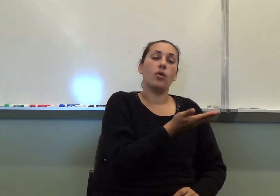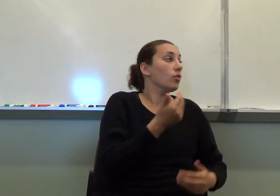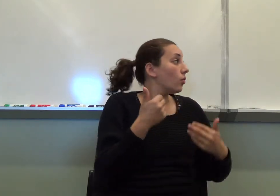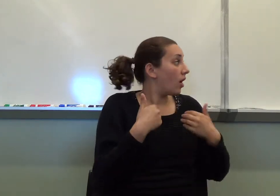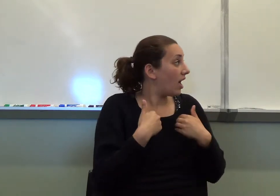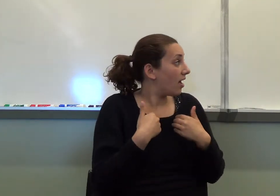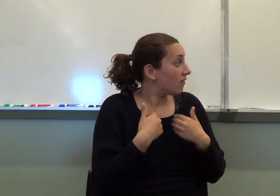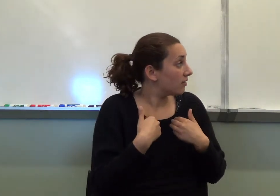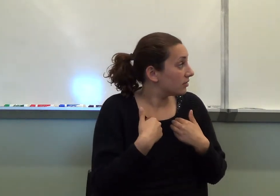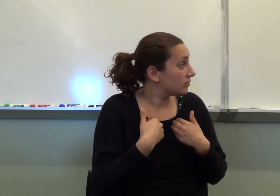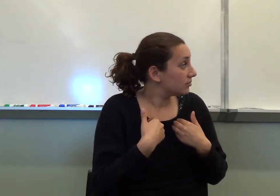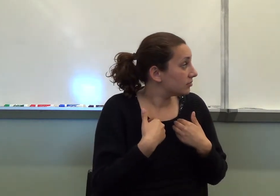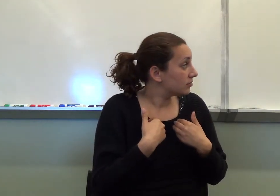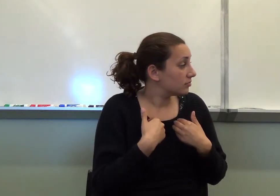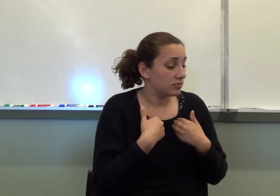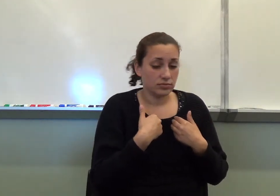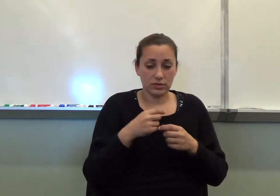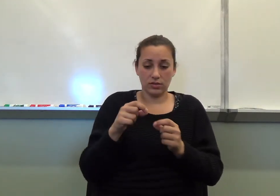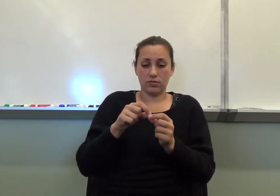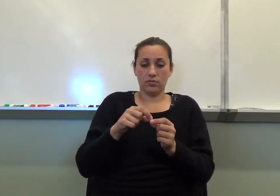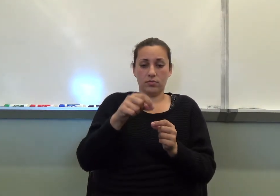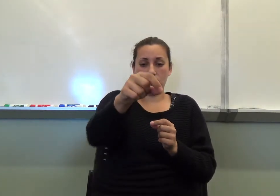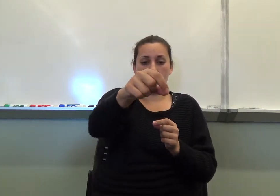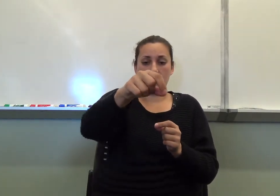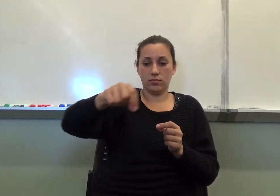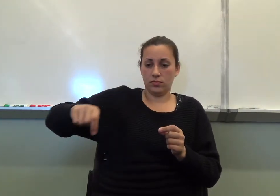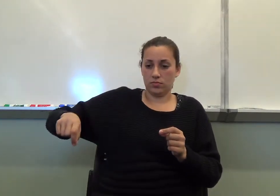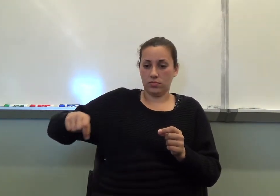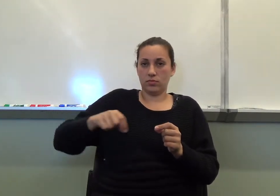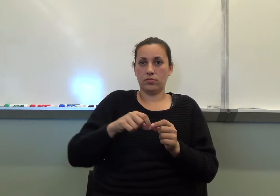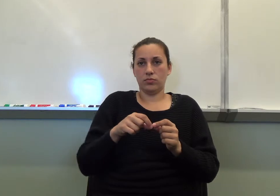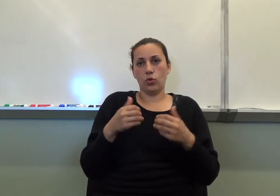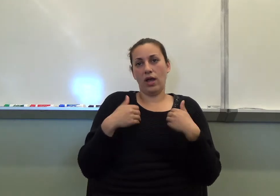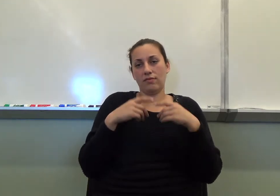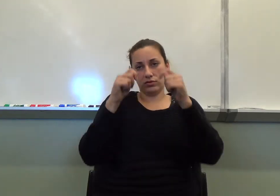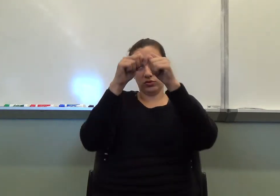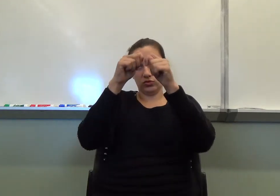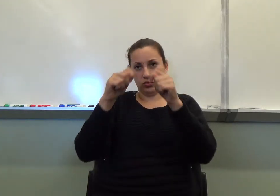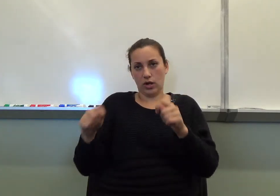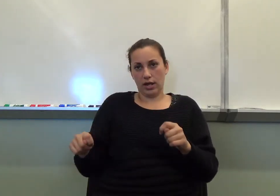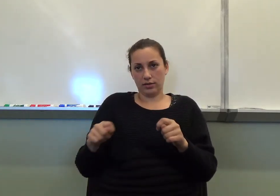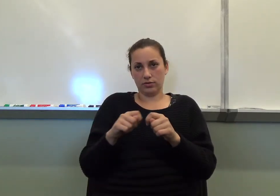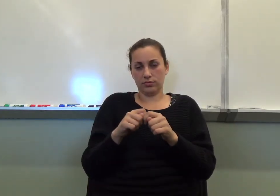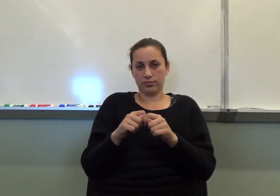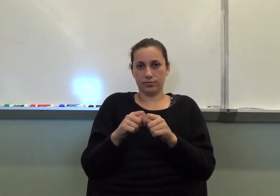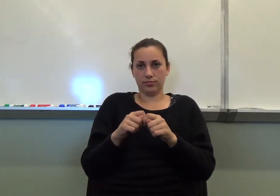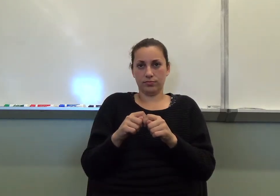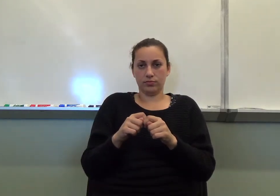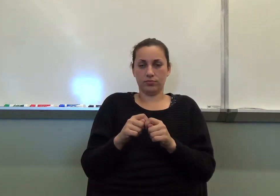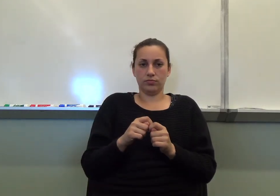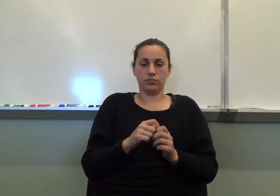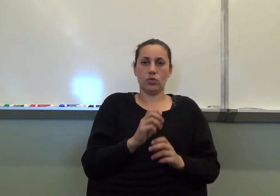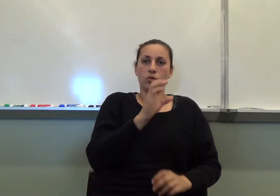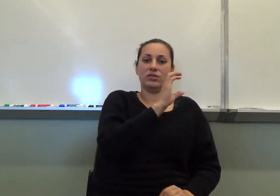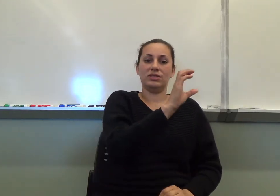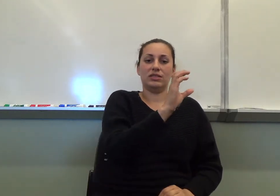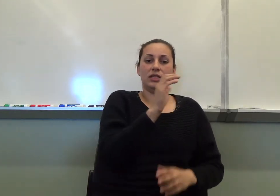legs, 300 and 400, and that's the hypotenuse. You can call it C if you want to. So it's going to be something like this,